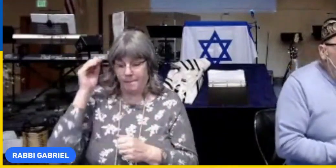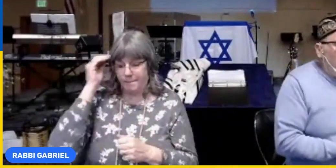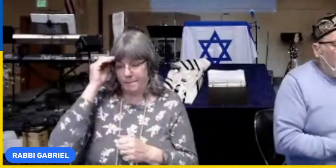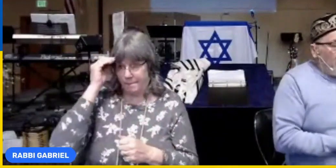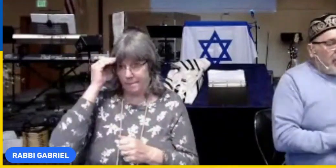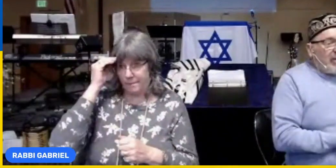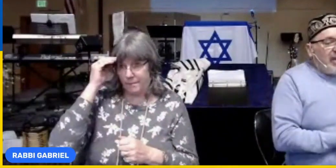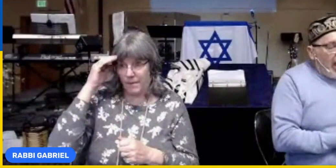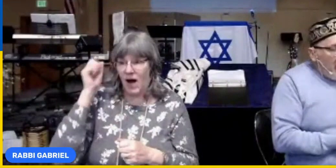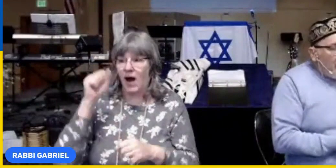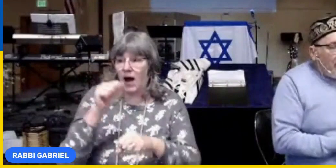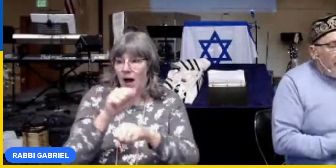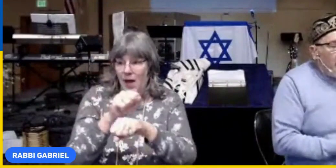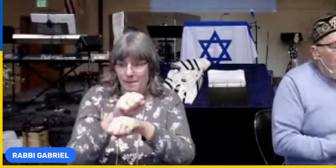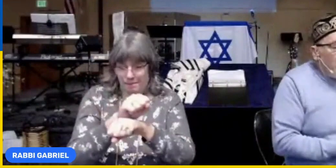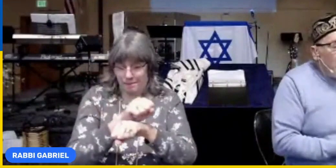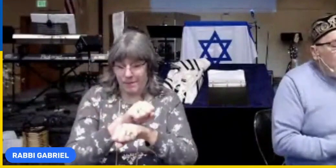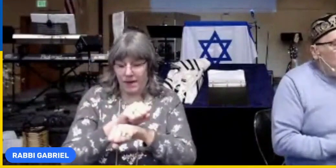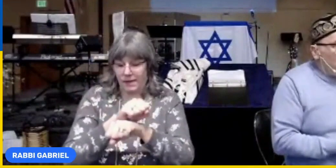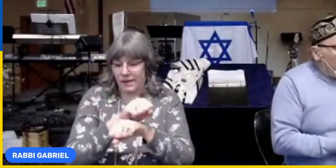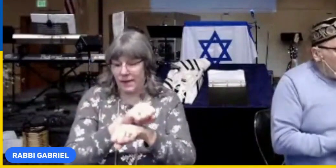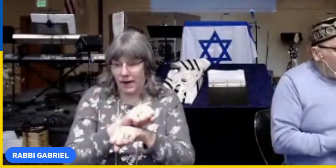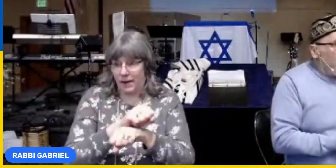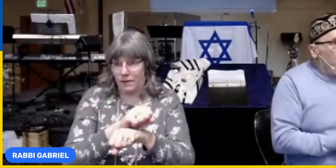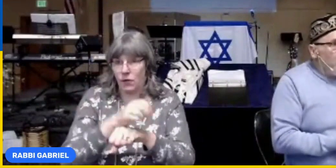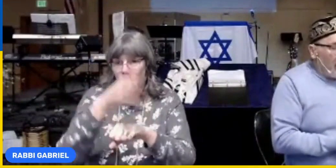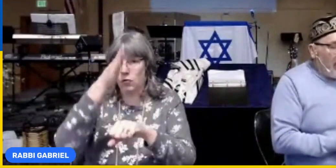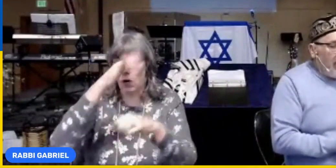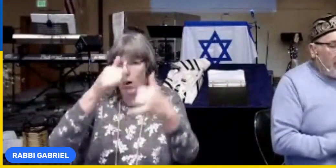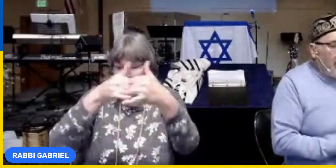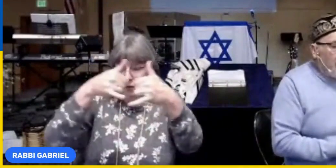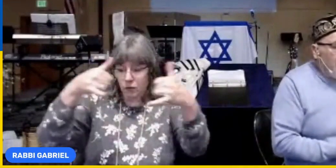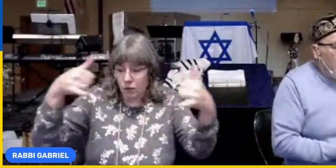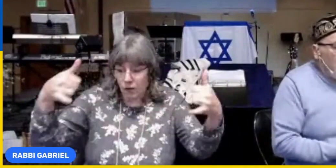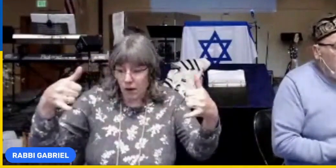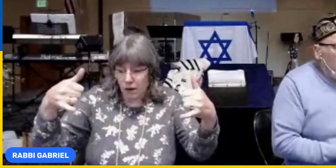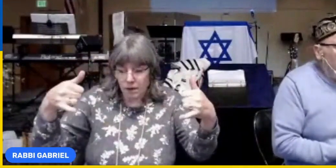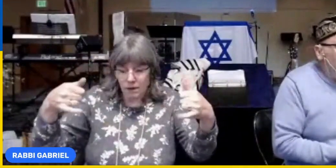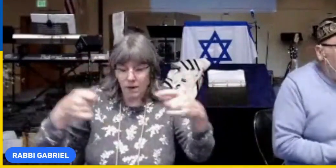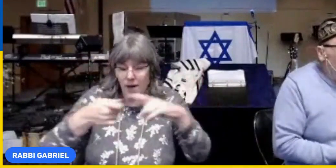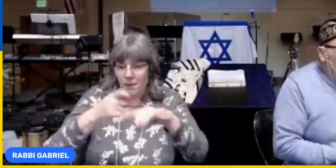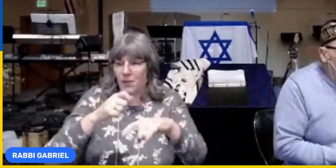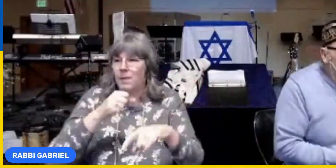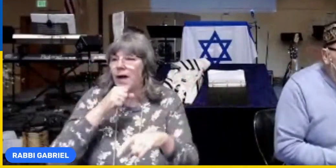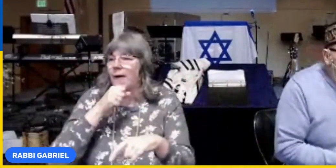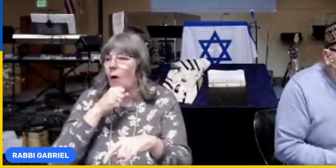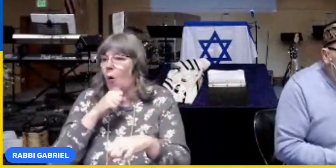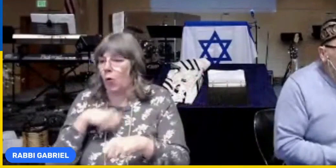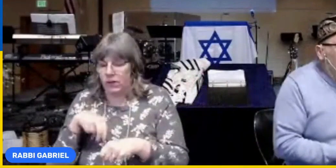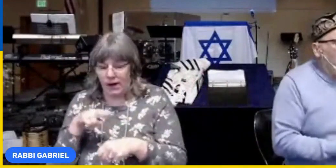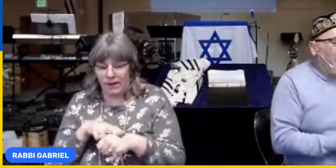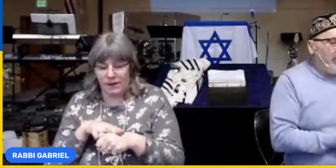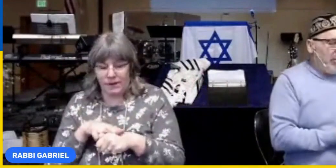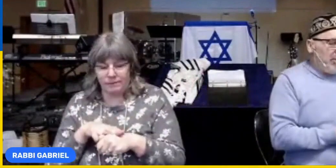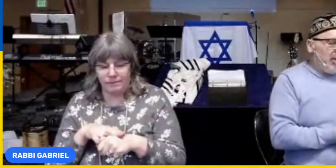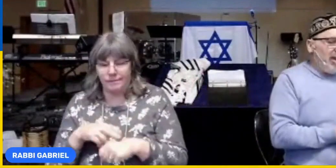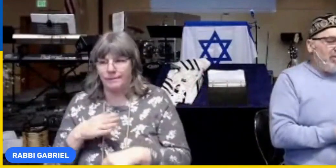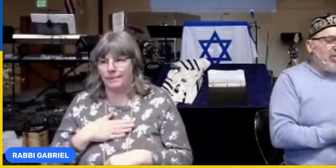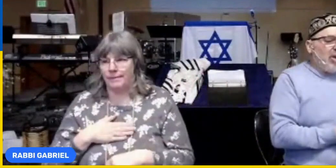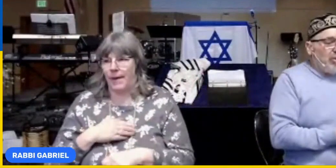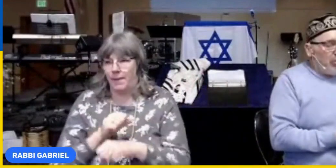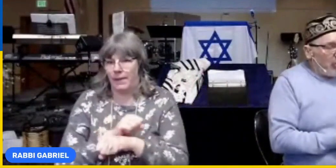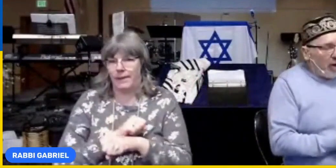with my mind, I'm a slave of God's Torah, capital T, but with my own nature, I'm a slave